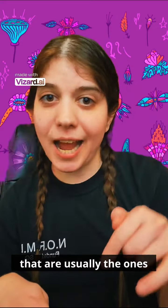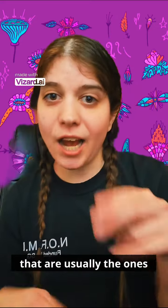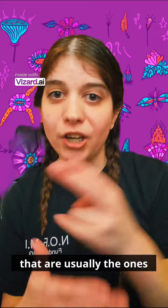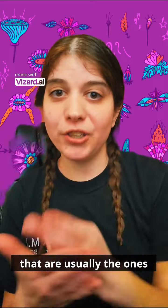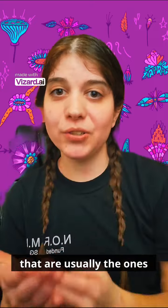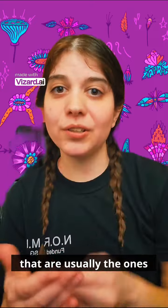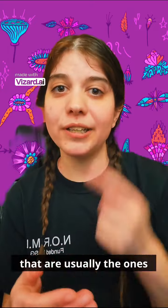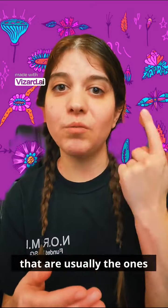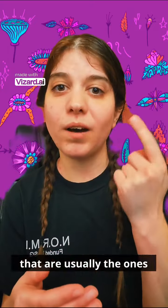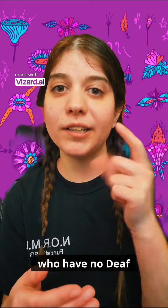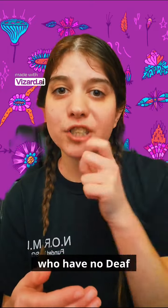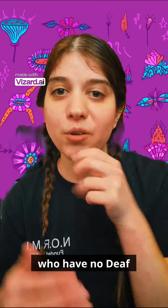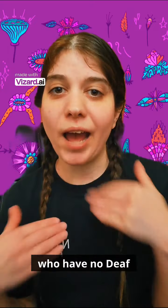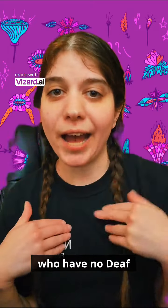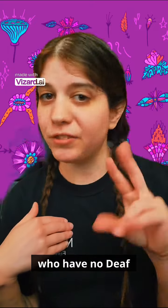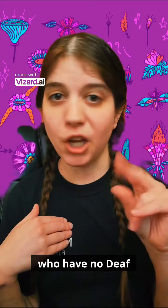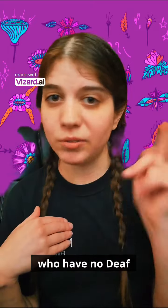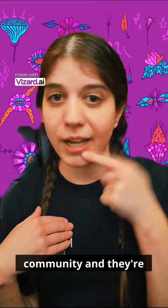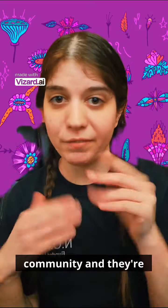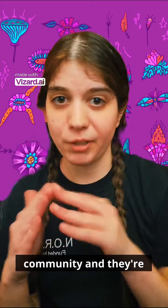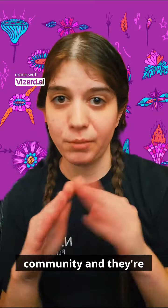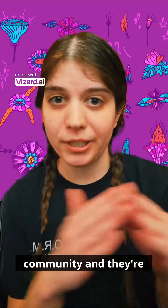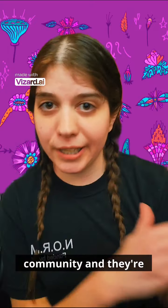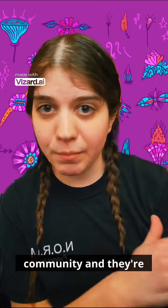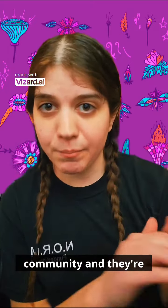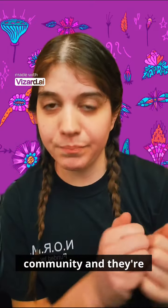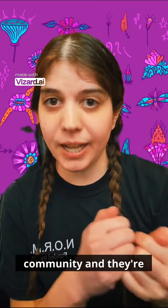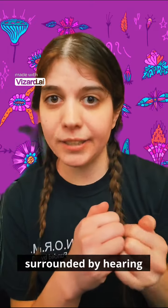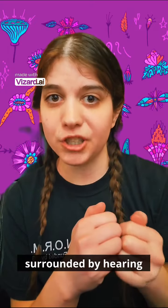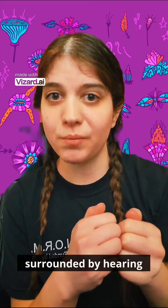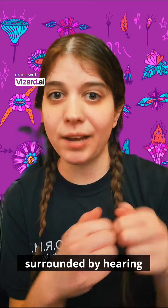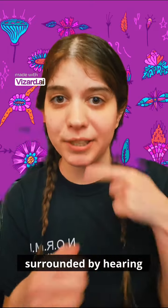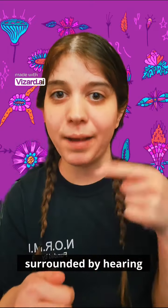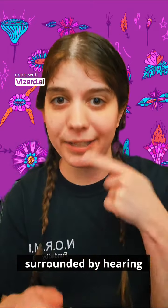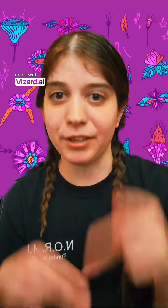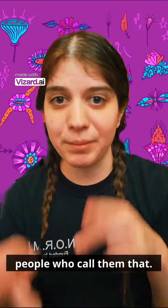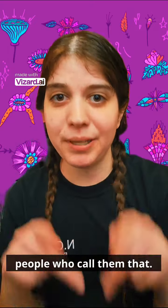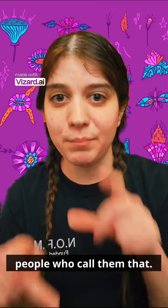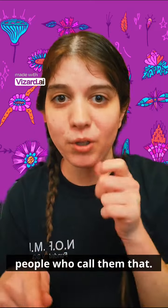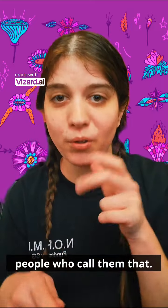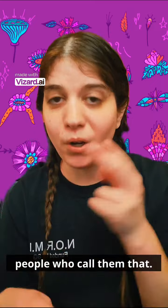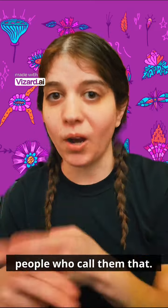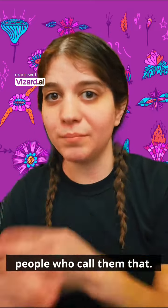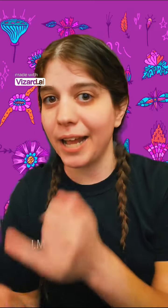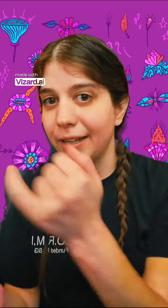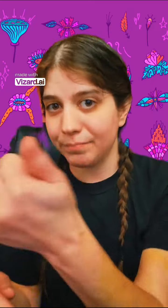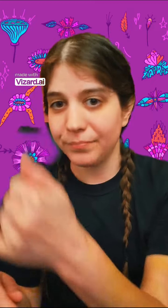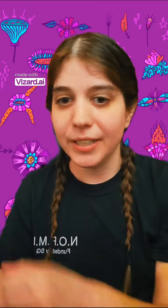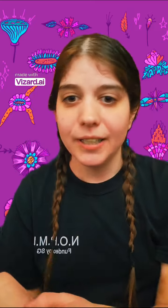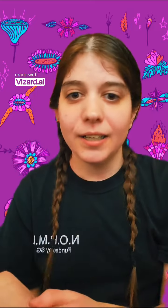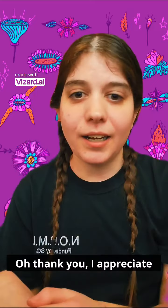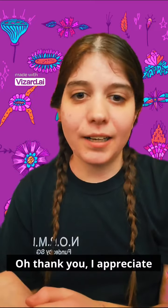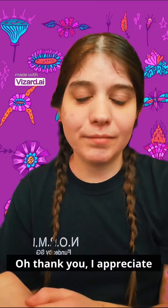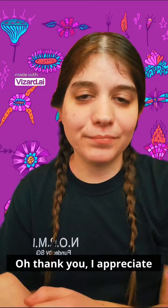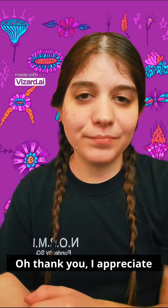are usually the ones who have no deaf community, and they're surrounded by hearing people who call them that. Oh,